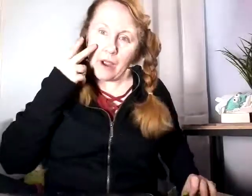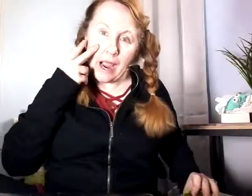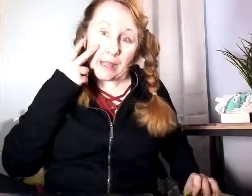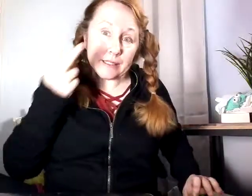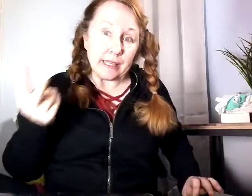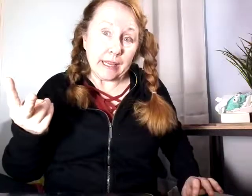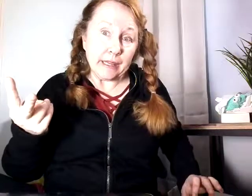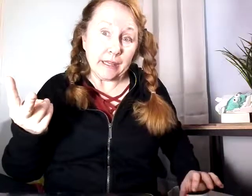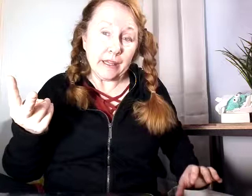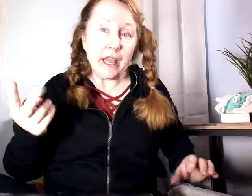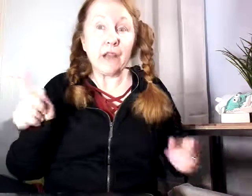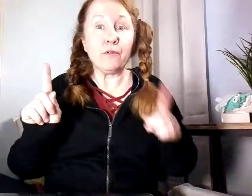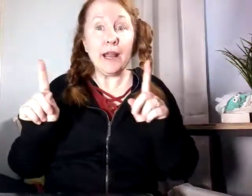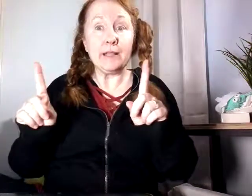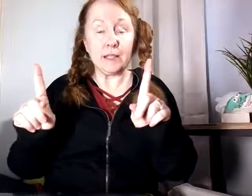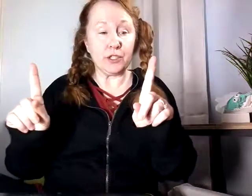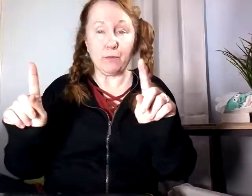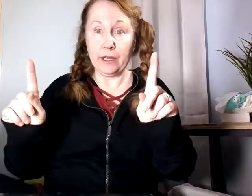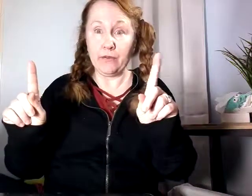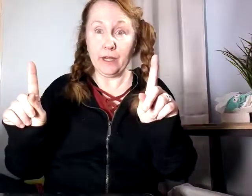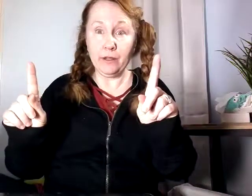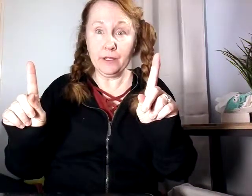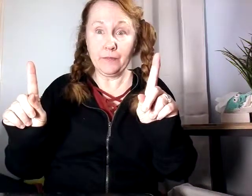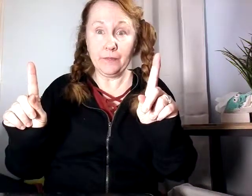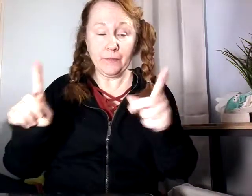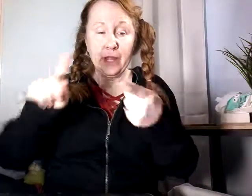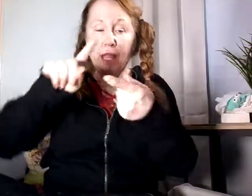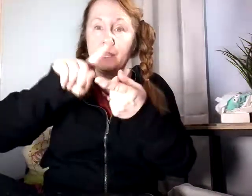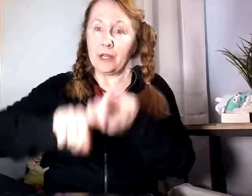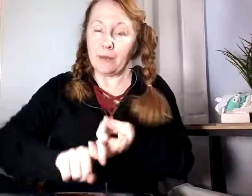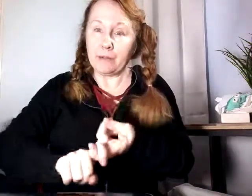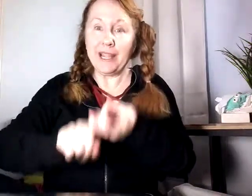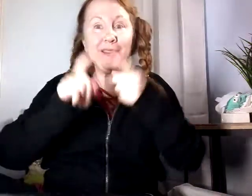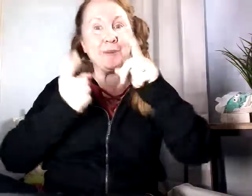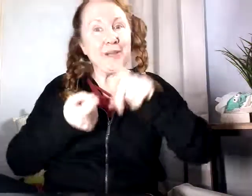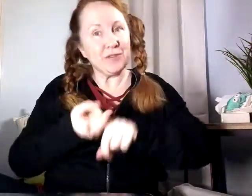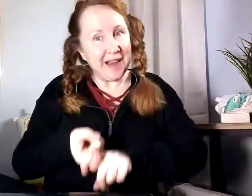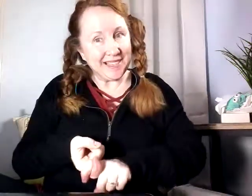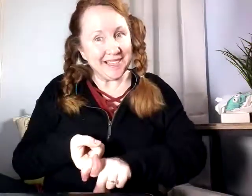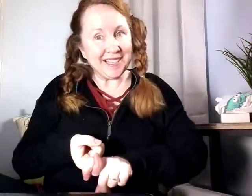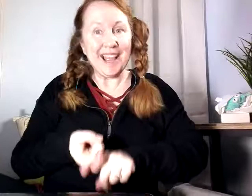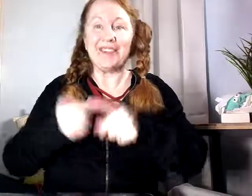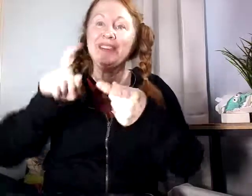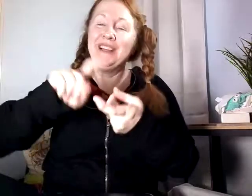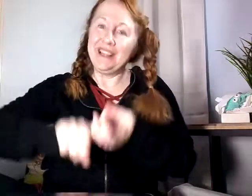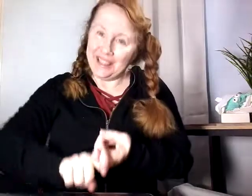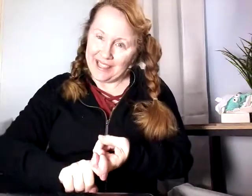I see, and friends is your pointer fingers, and you're going to bring them together because friends stay together. I